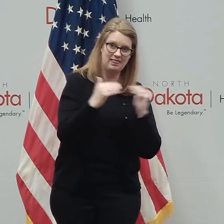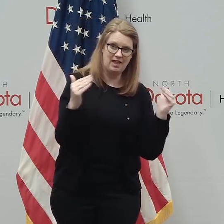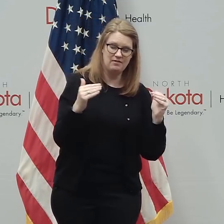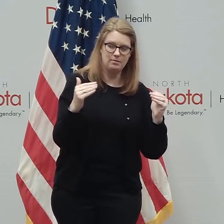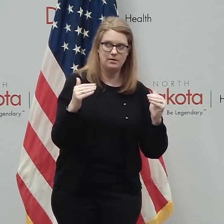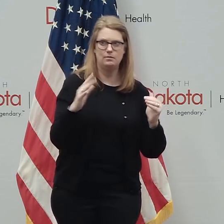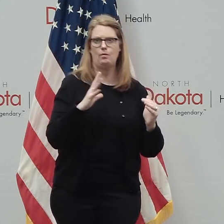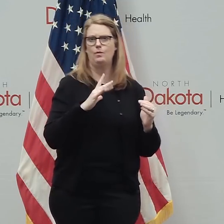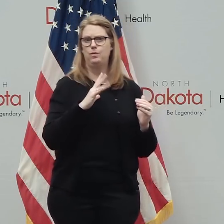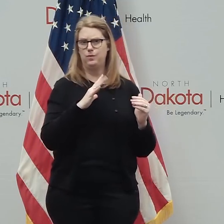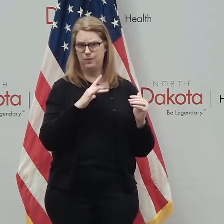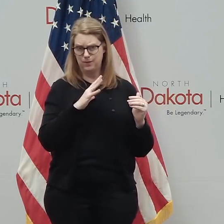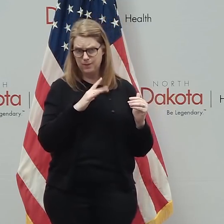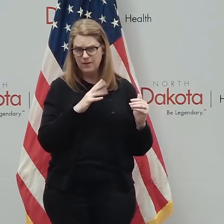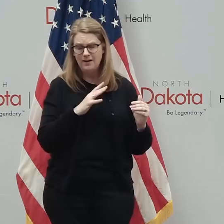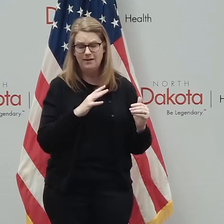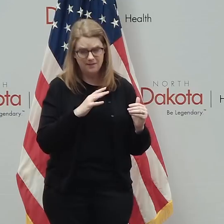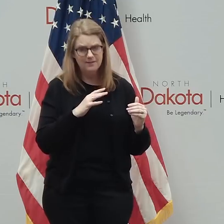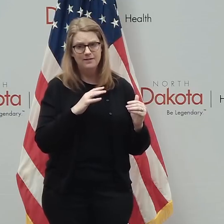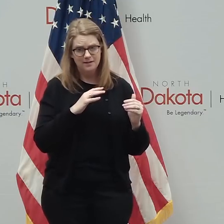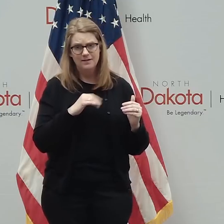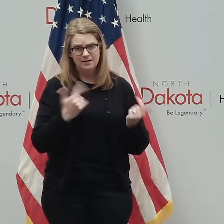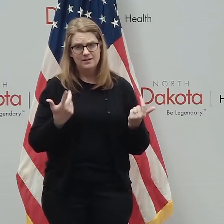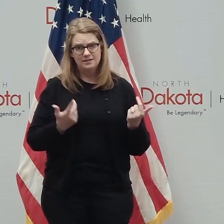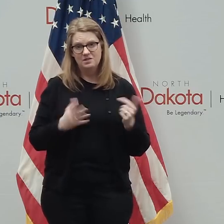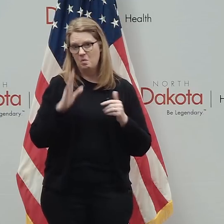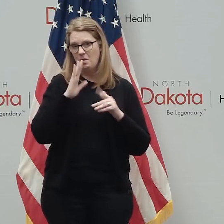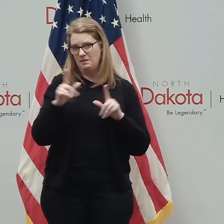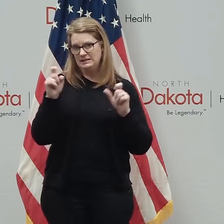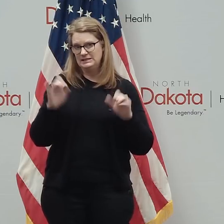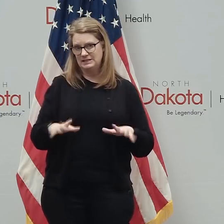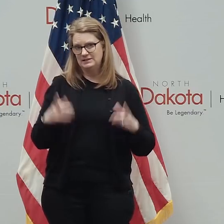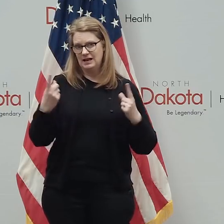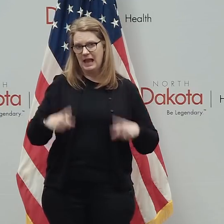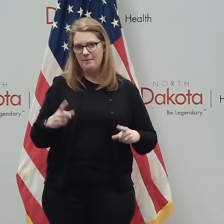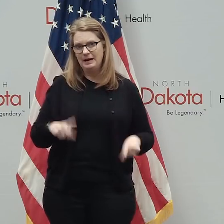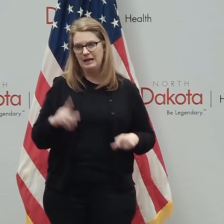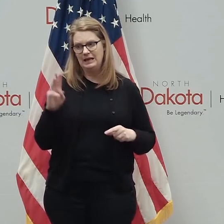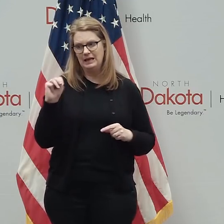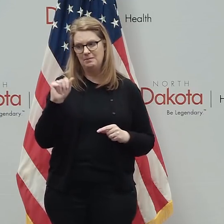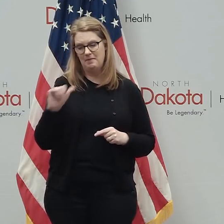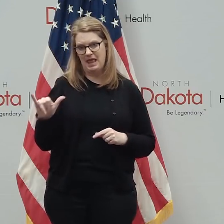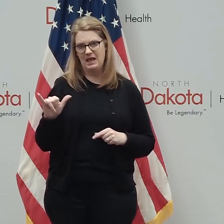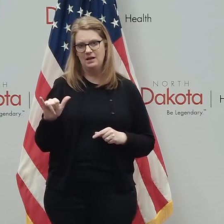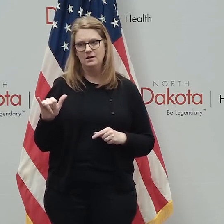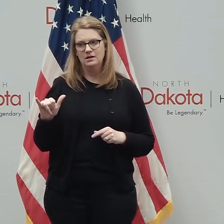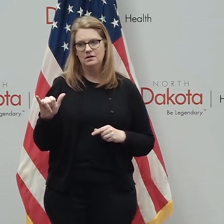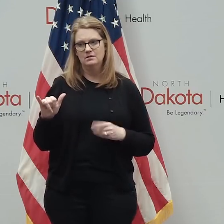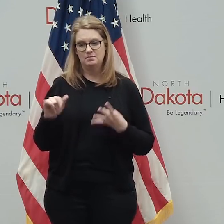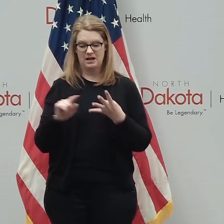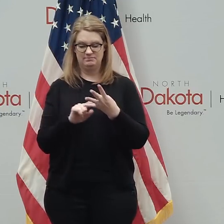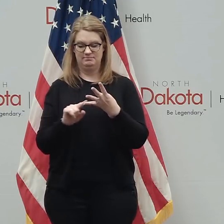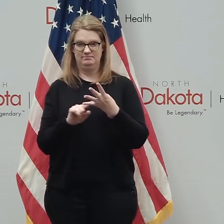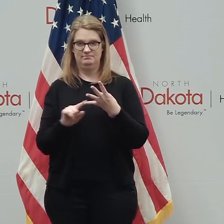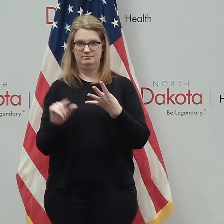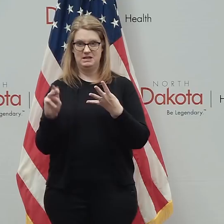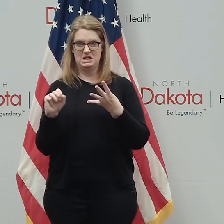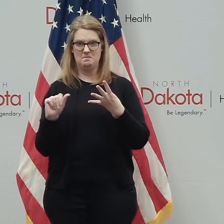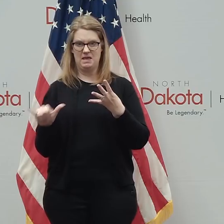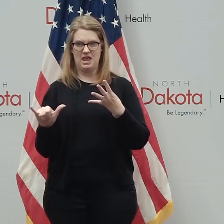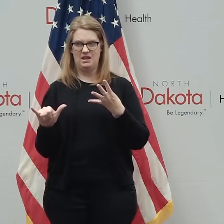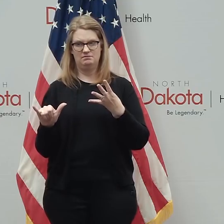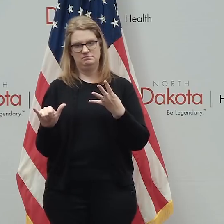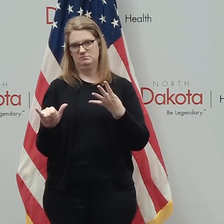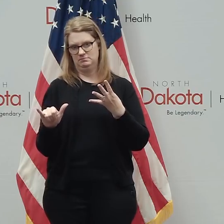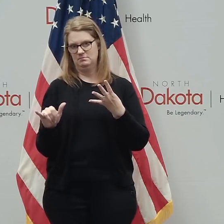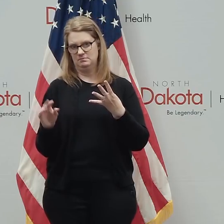of remarkable. I mean, there'll be testing occurring in May. By the time we get to the end of May, there may be